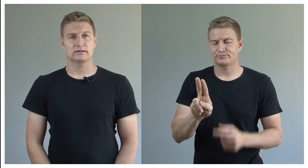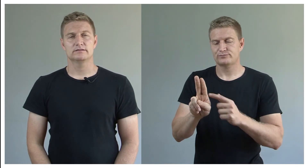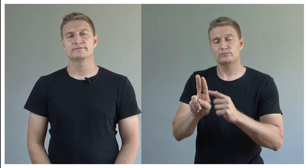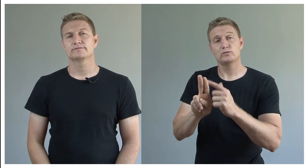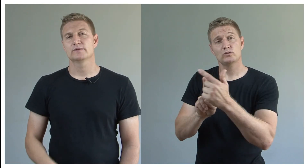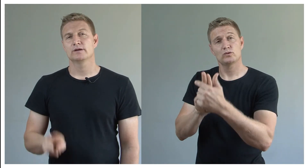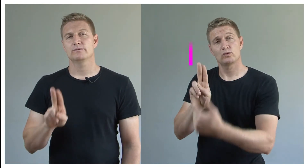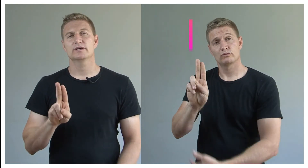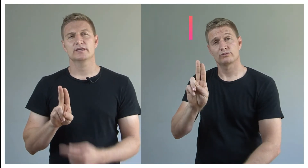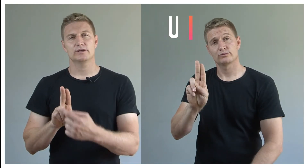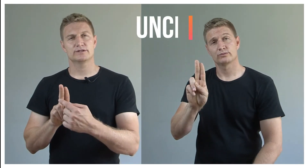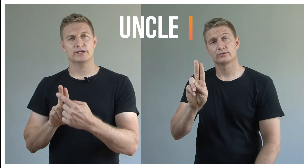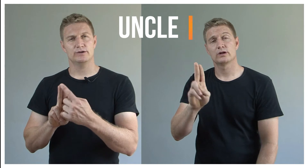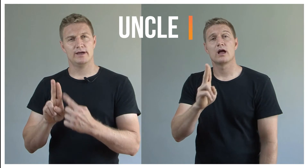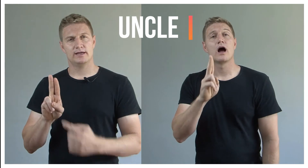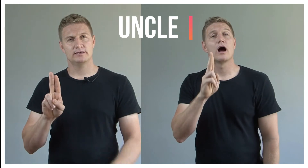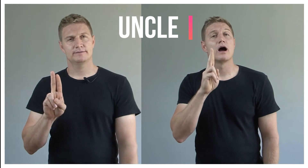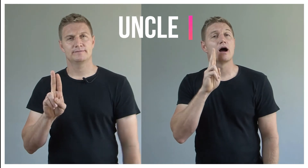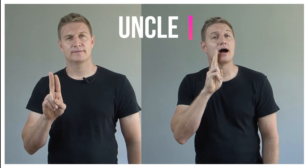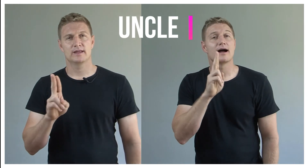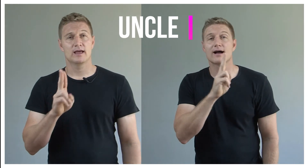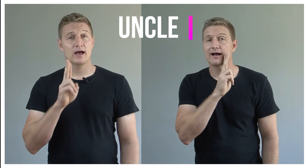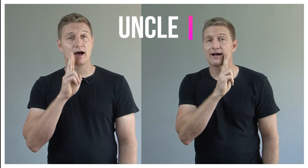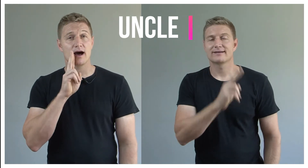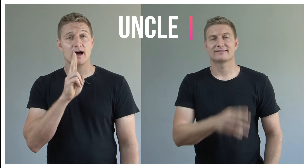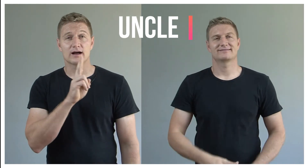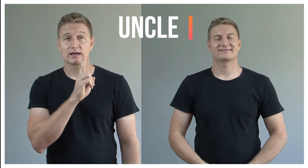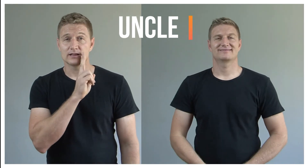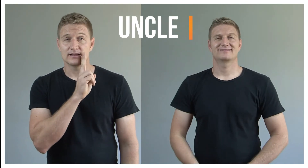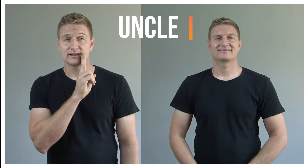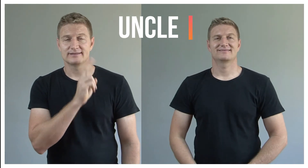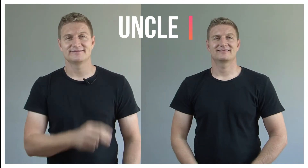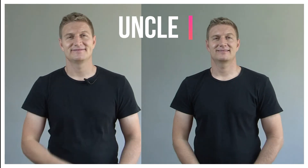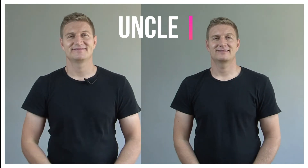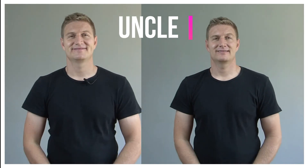Uncle, we're going to use the U hand. Uncle.